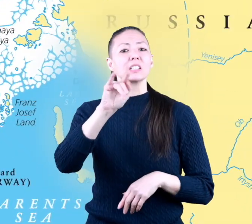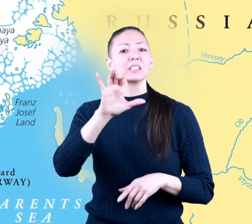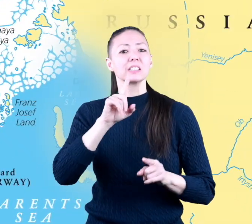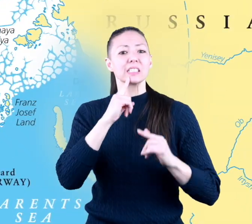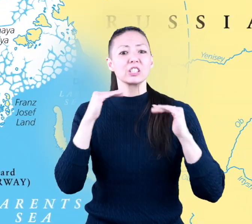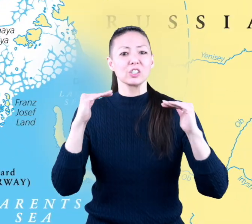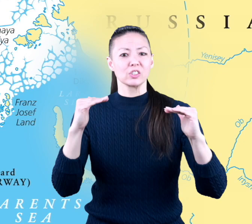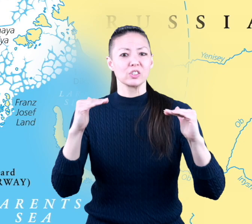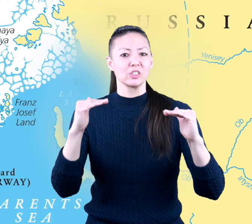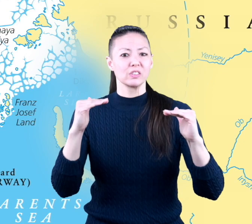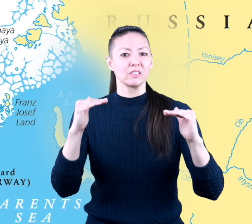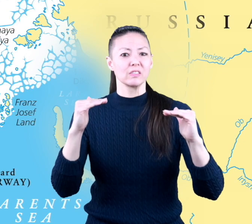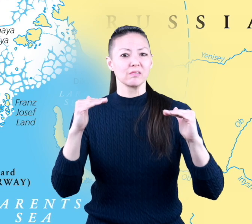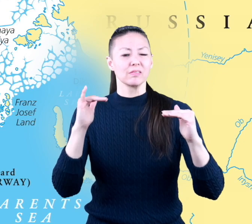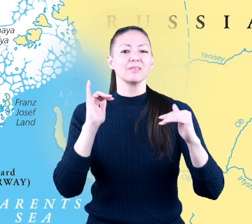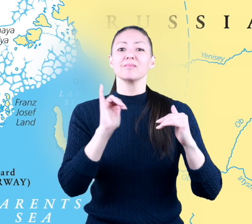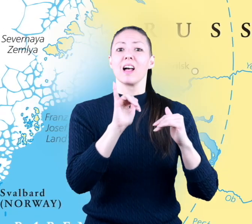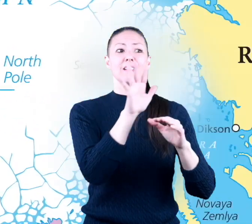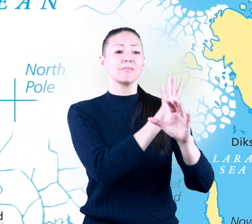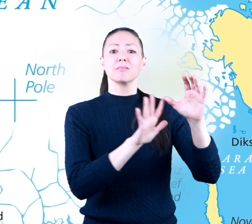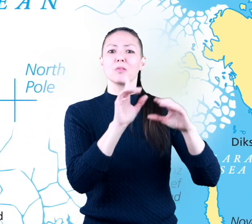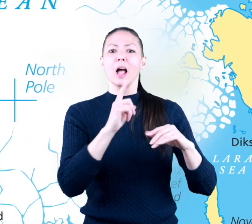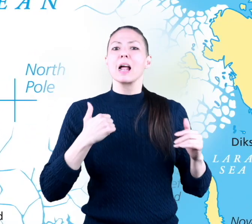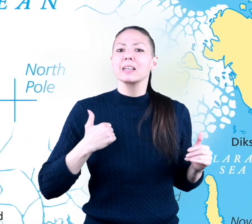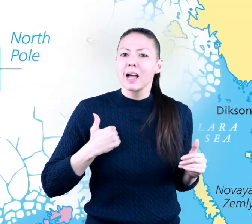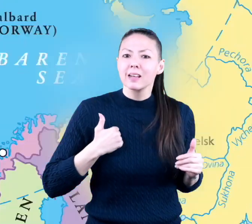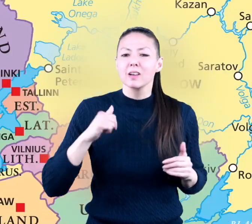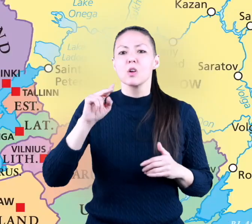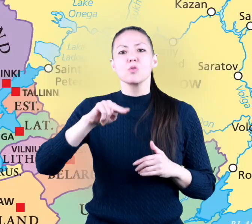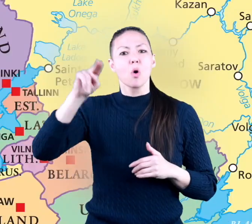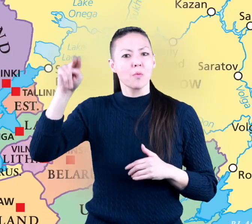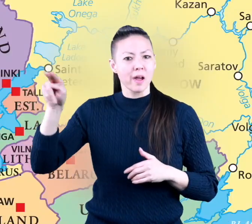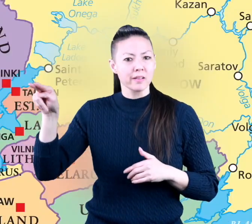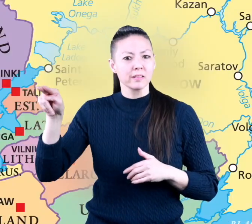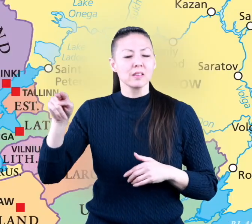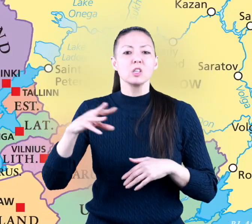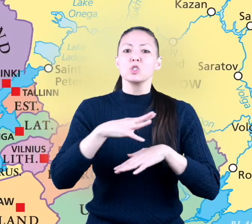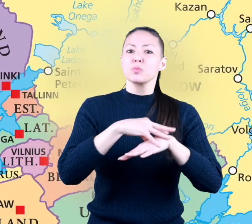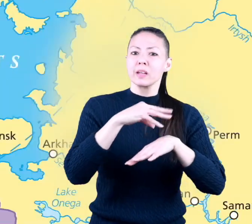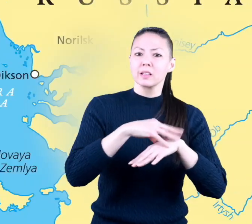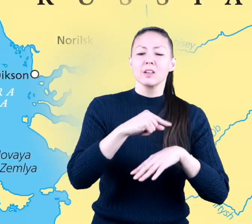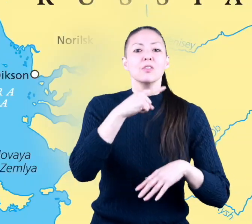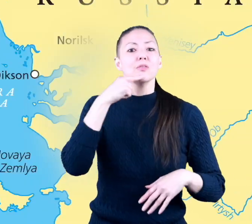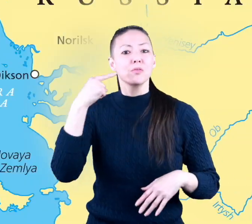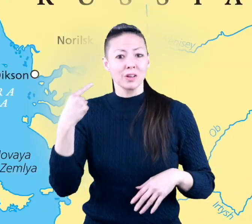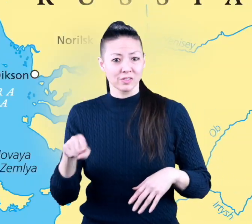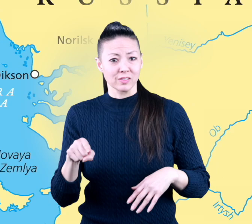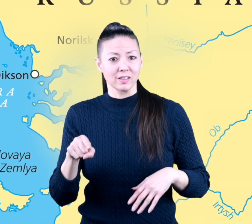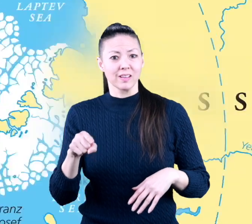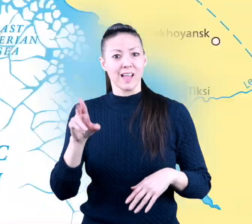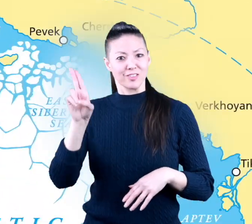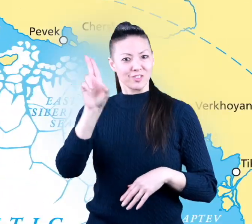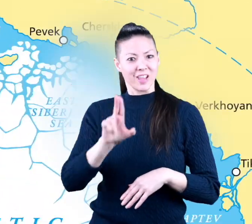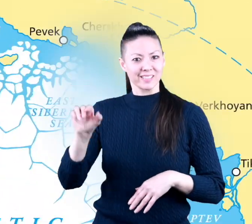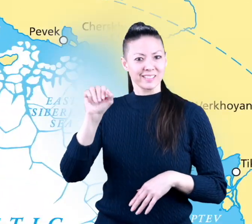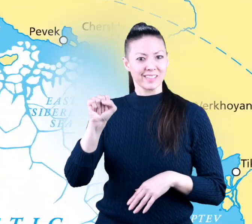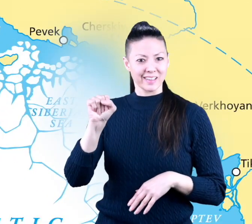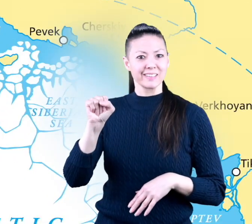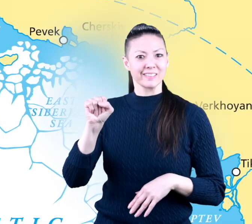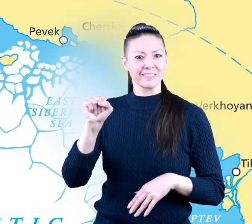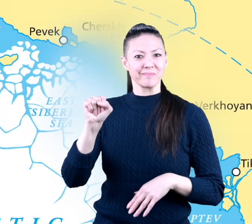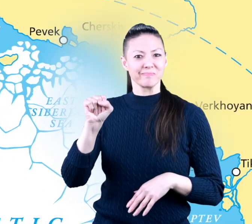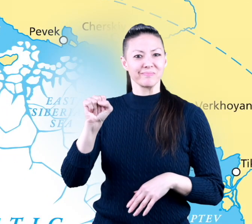Arctic Desert partially occupies countries such as Canada, Norway, Sweden, Russia, and the